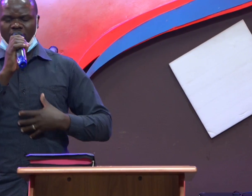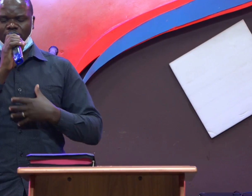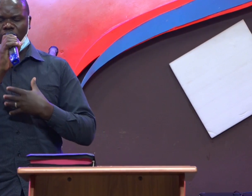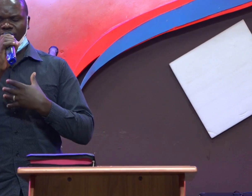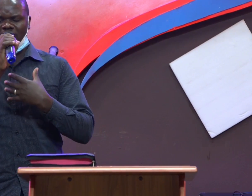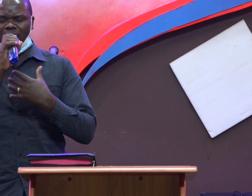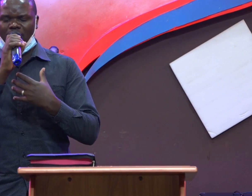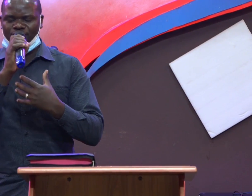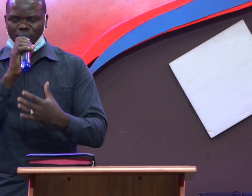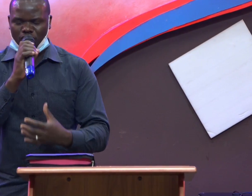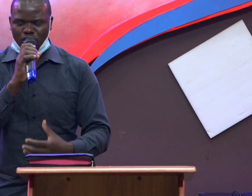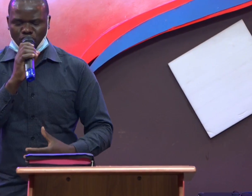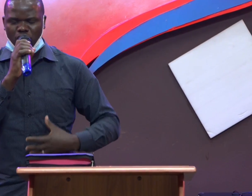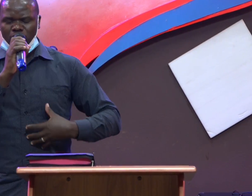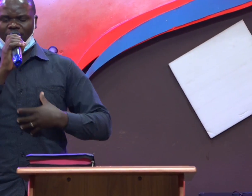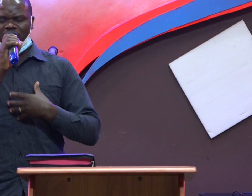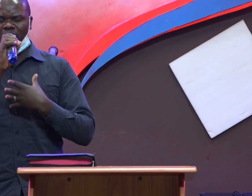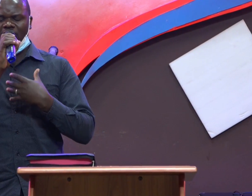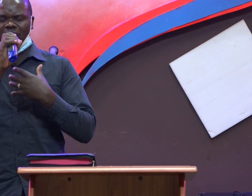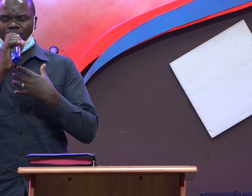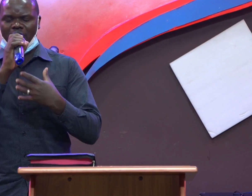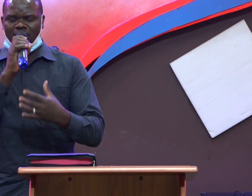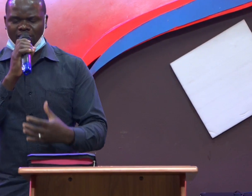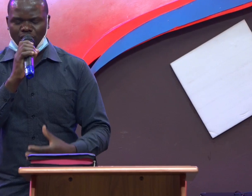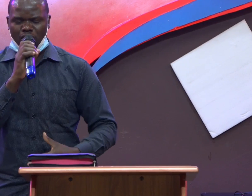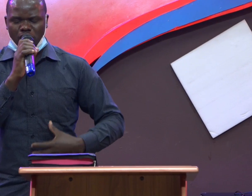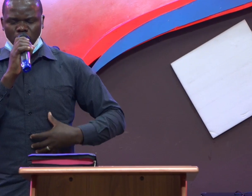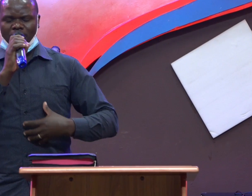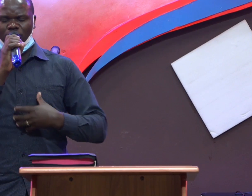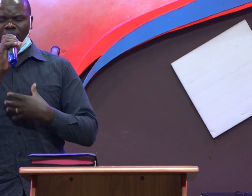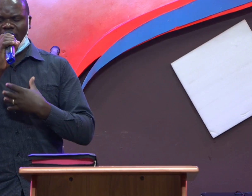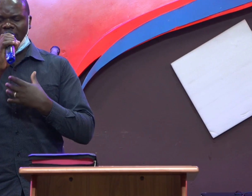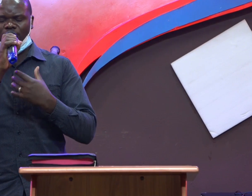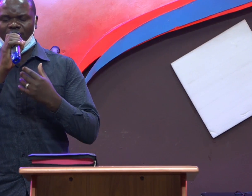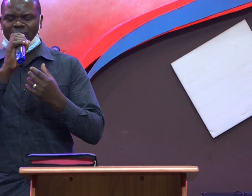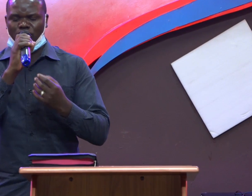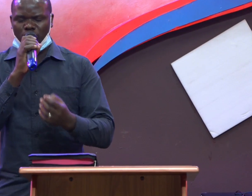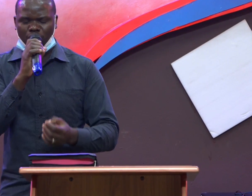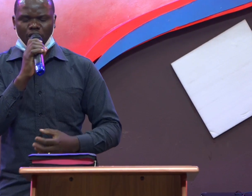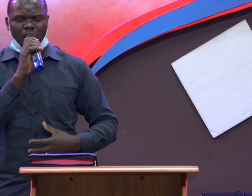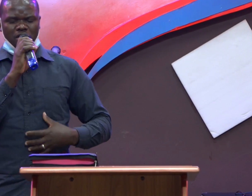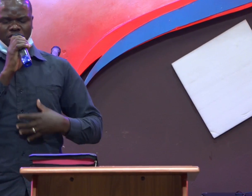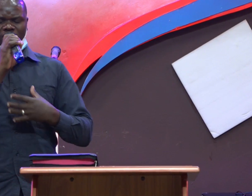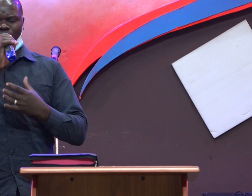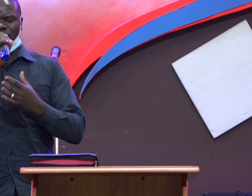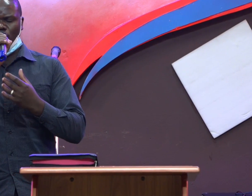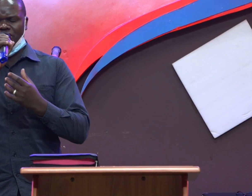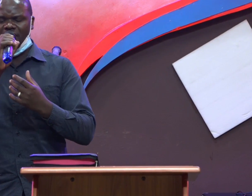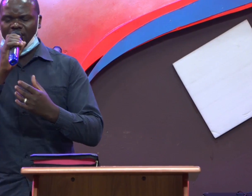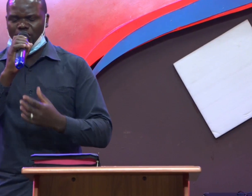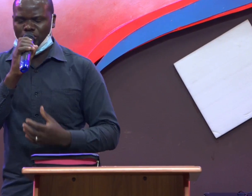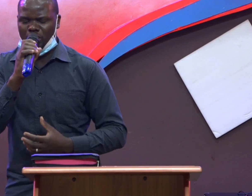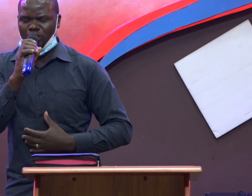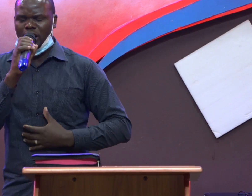sin, we have been overcome by fornication, we have been overcome by adultery, we have been overcome, heavenly King of glory, in different